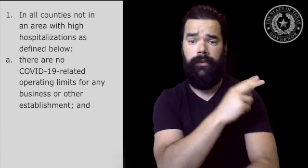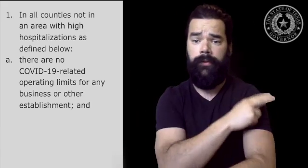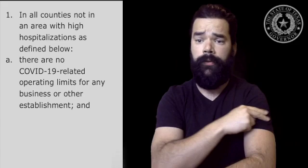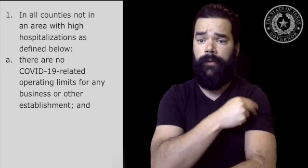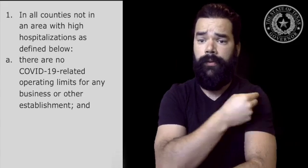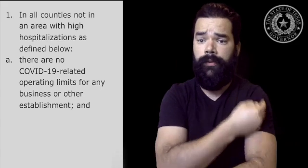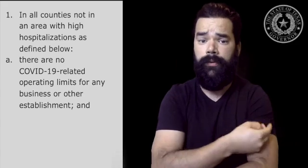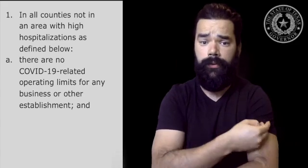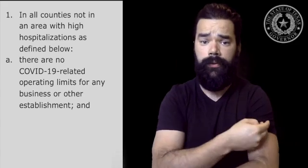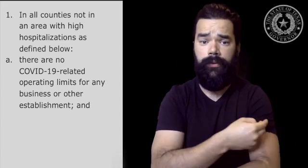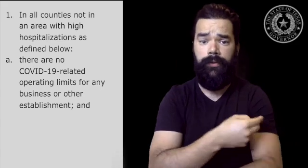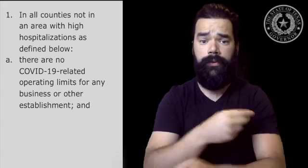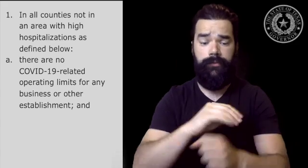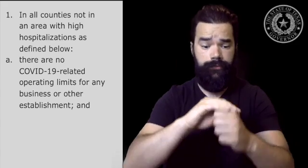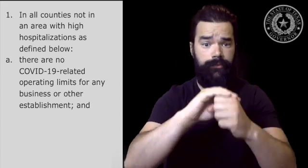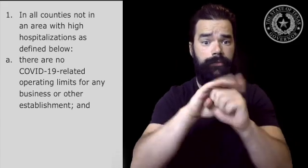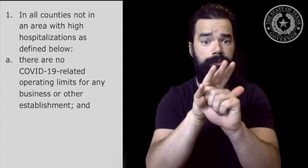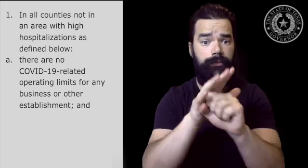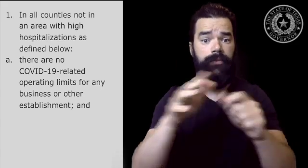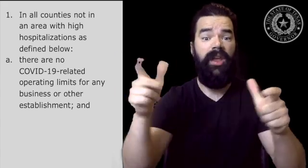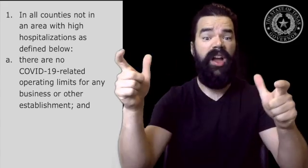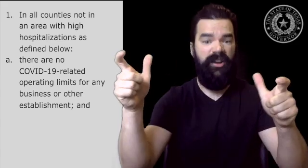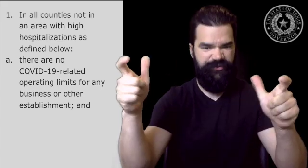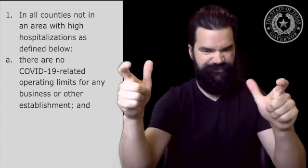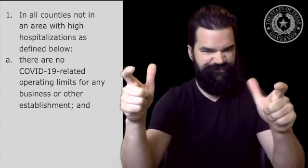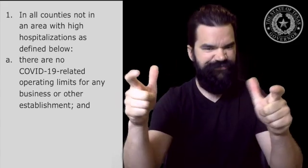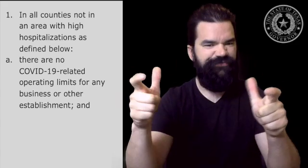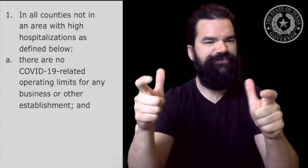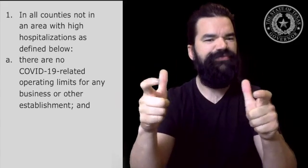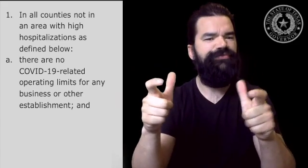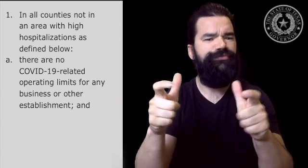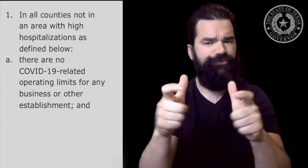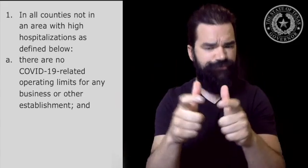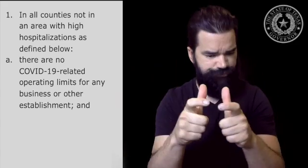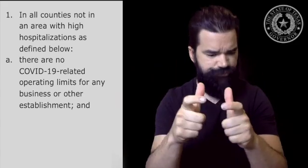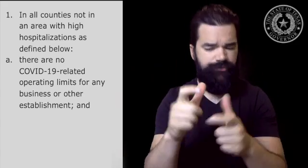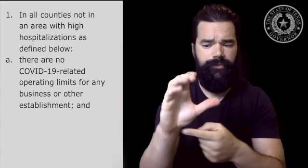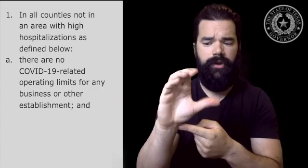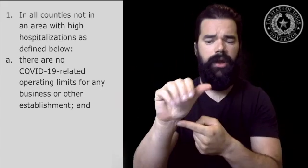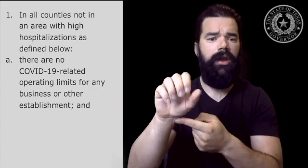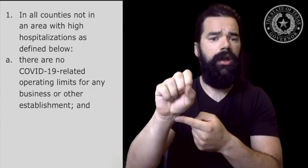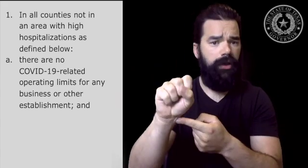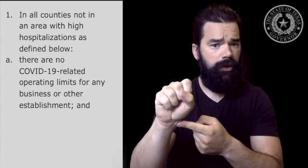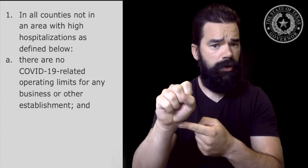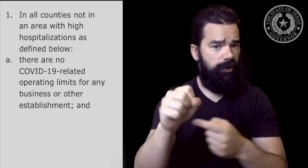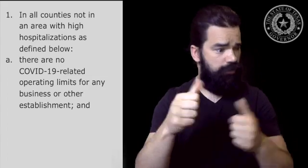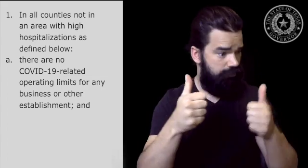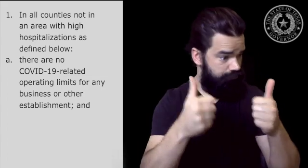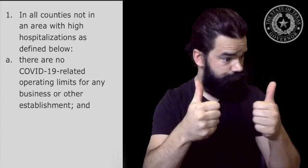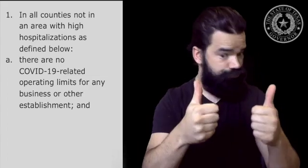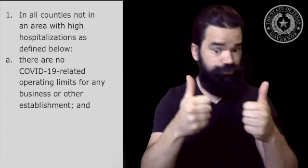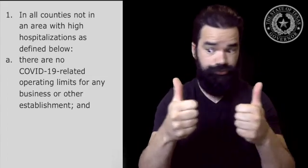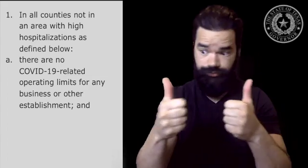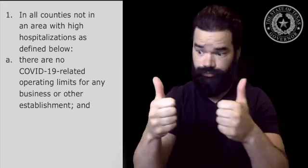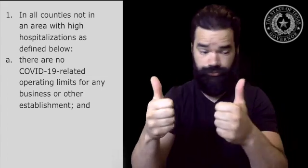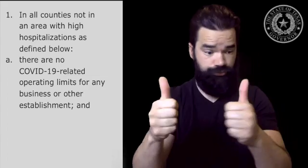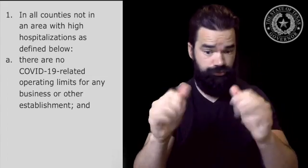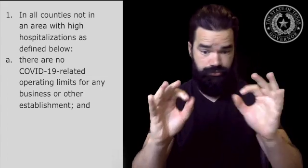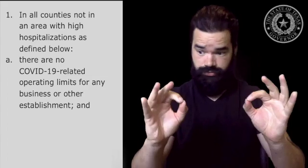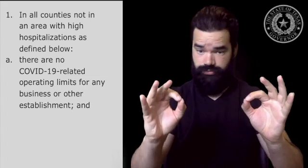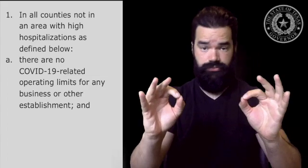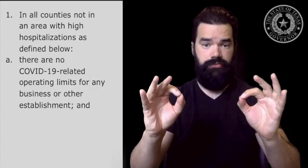no COVID-19 related operating limits for any business or other establishment. And